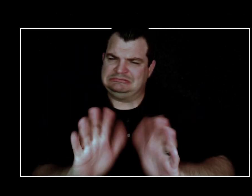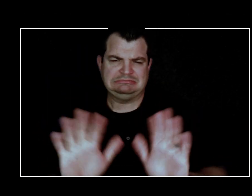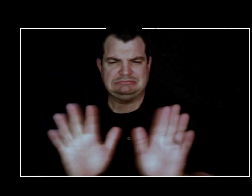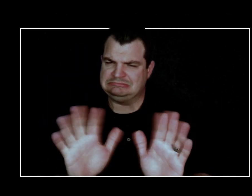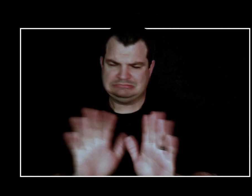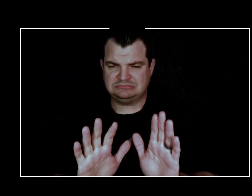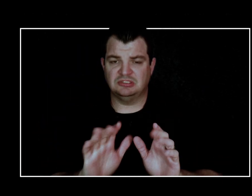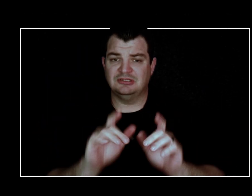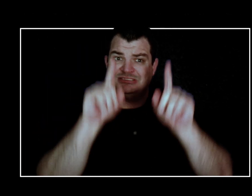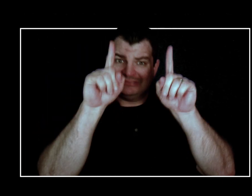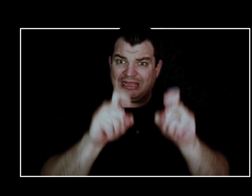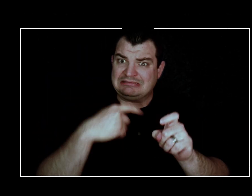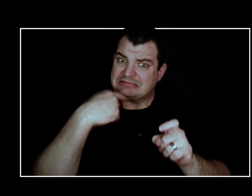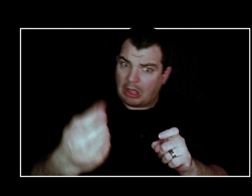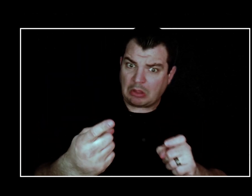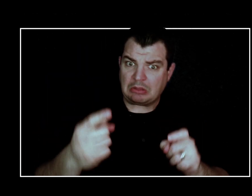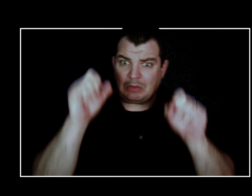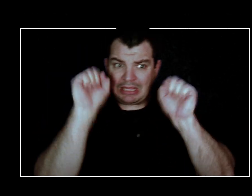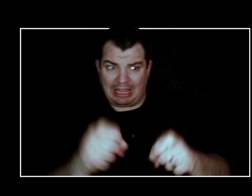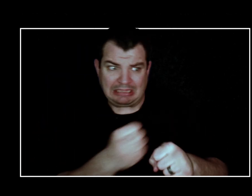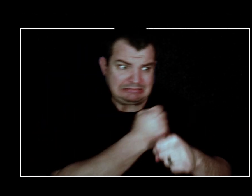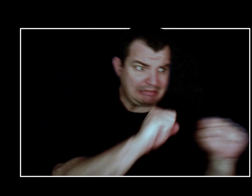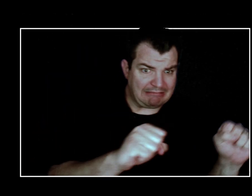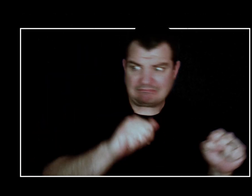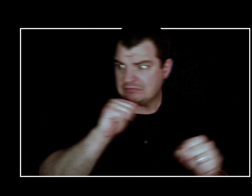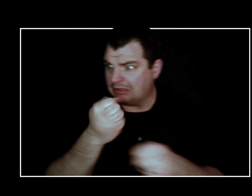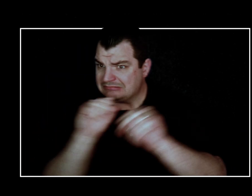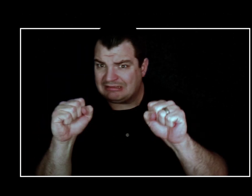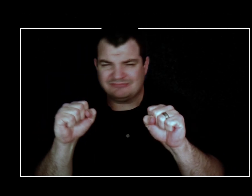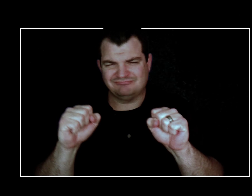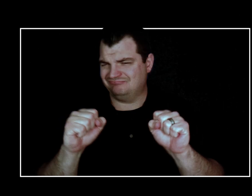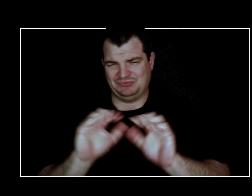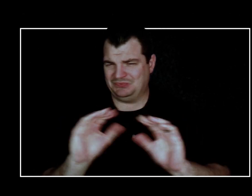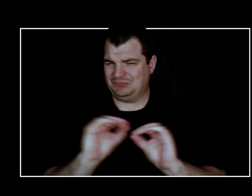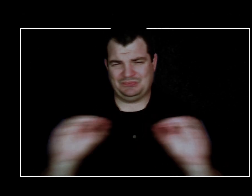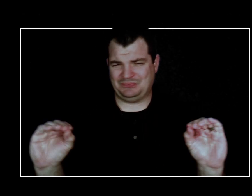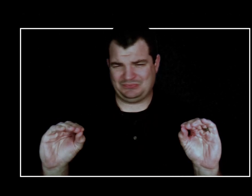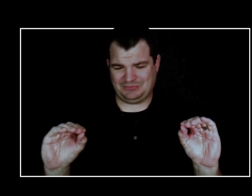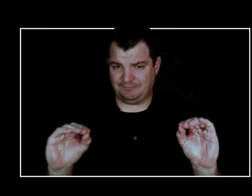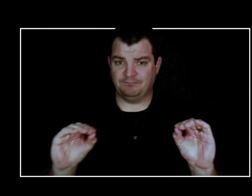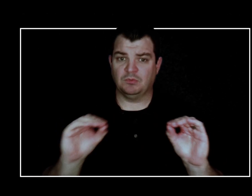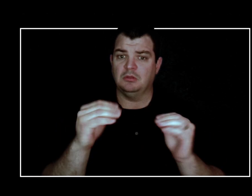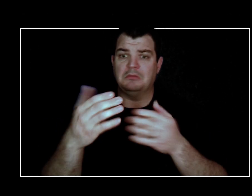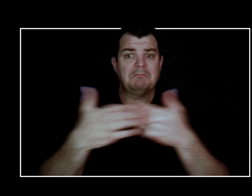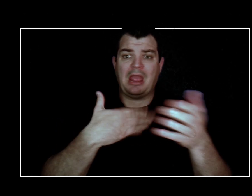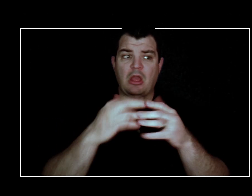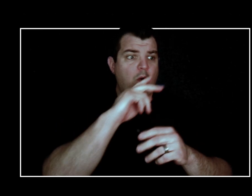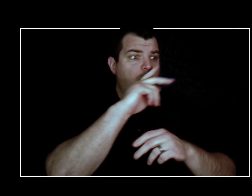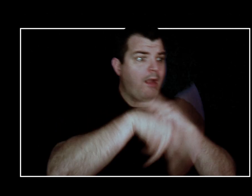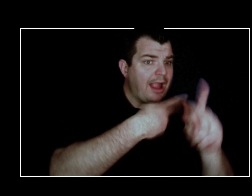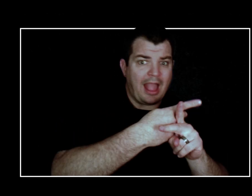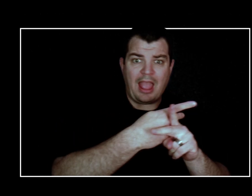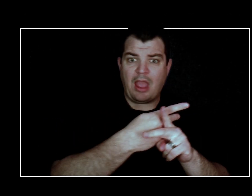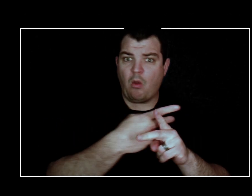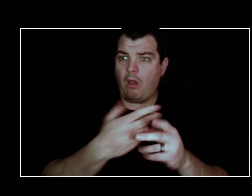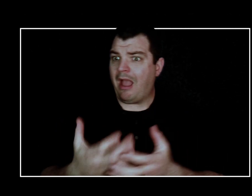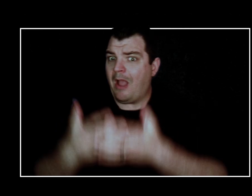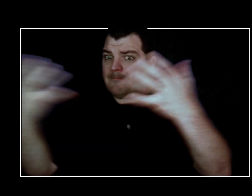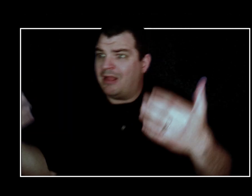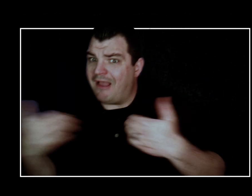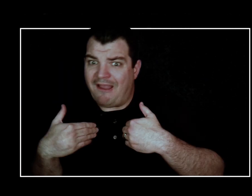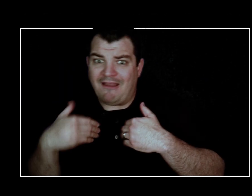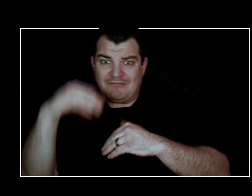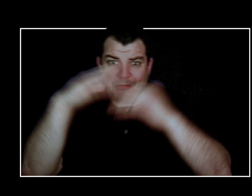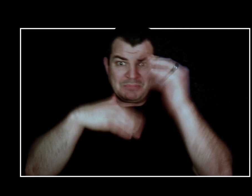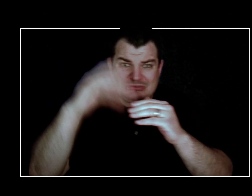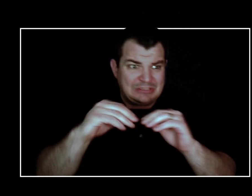recommended. Tests cannot say whether a building is safe or unsafe. No matter how much or what kind of